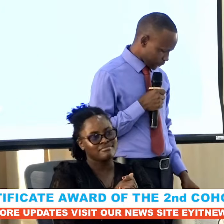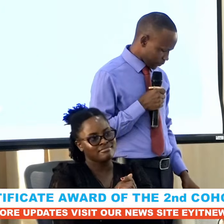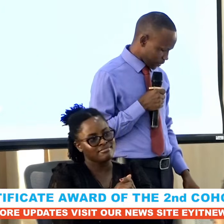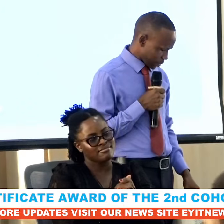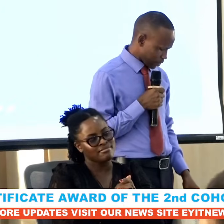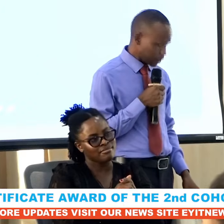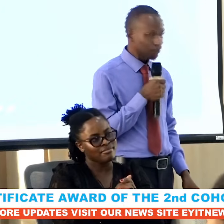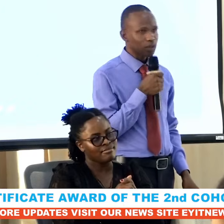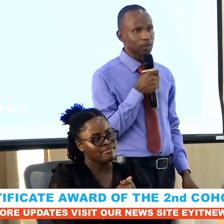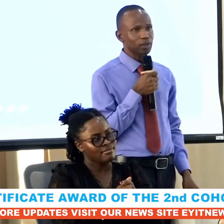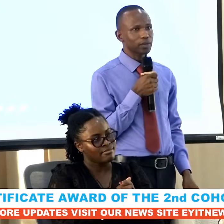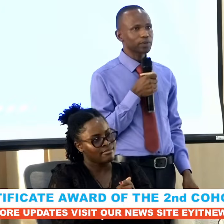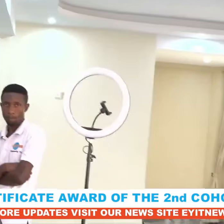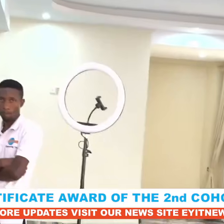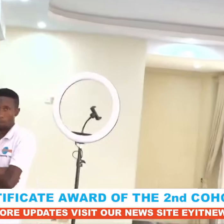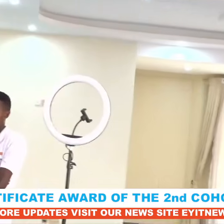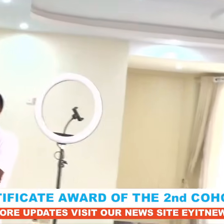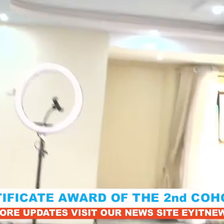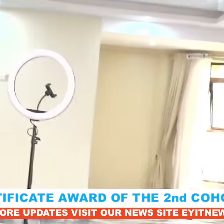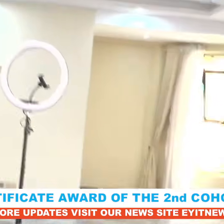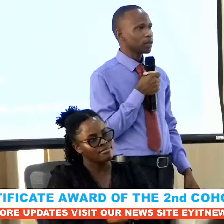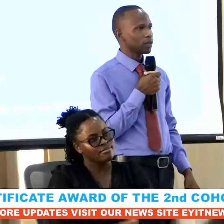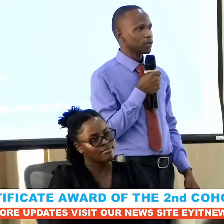Yes, and